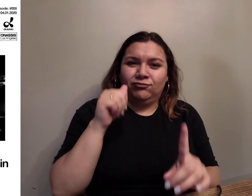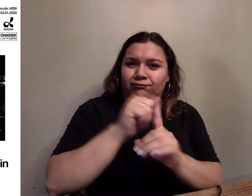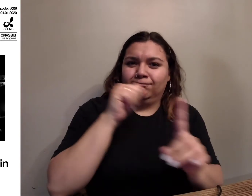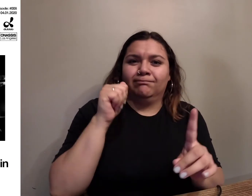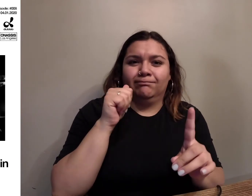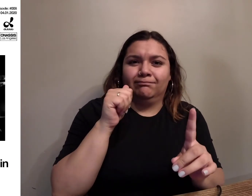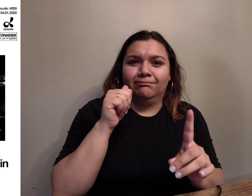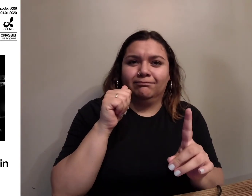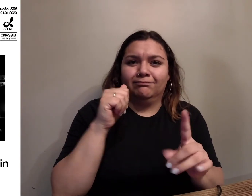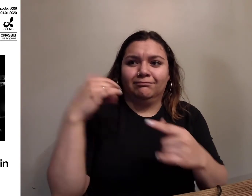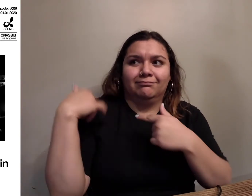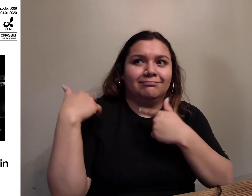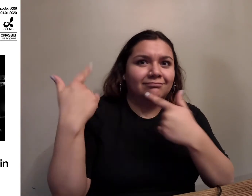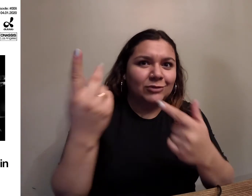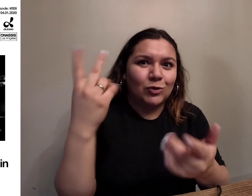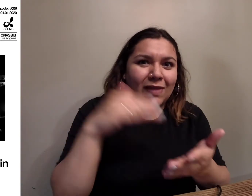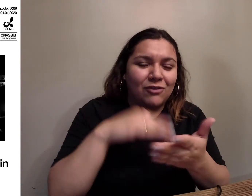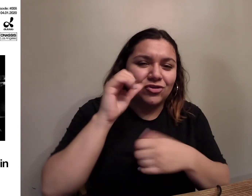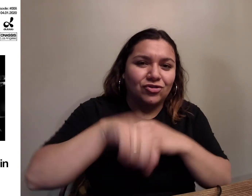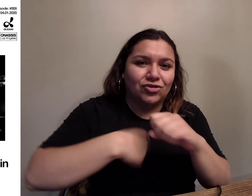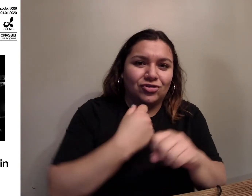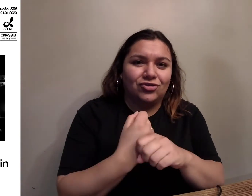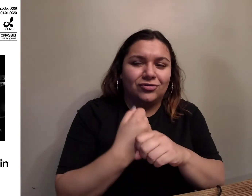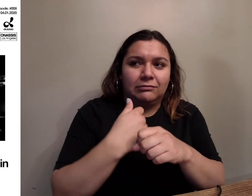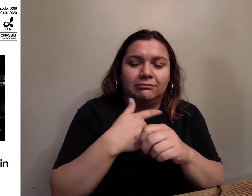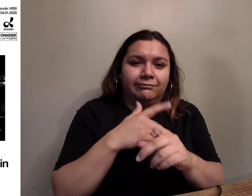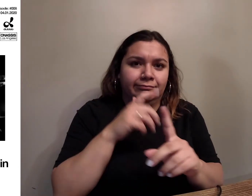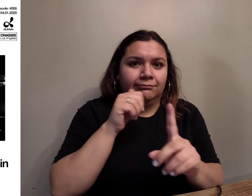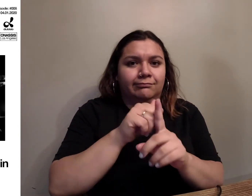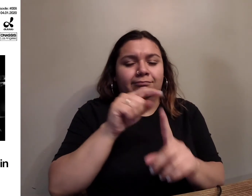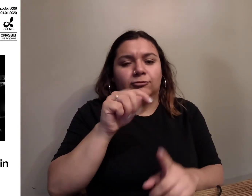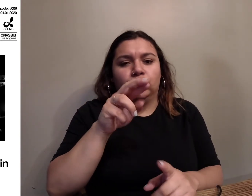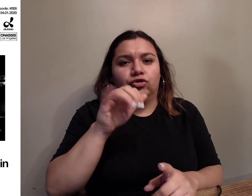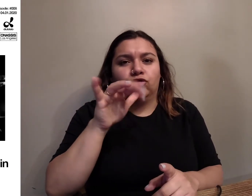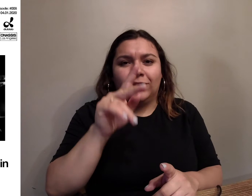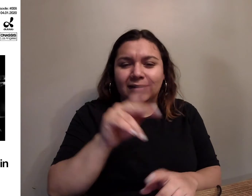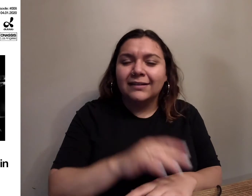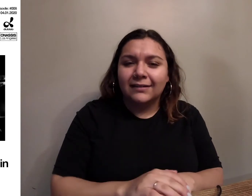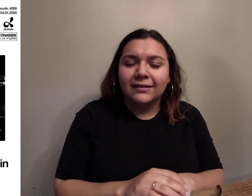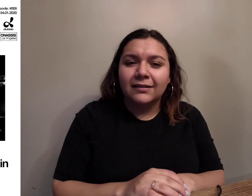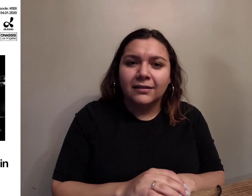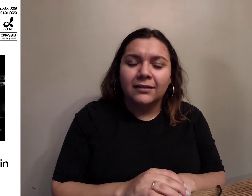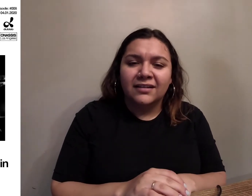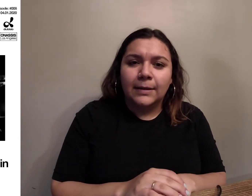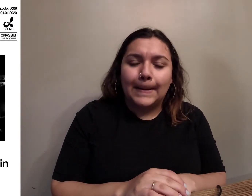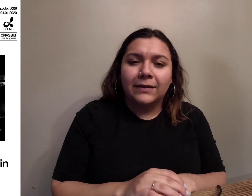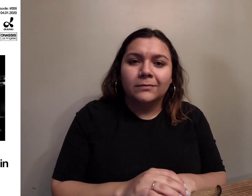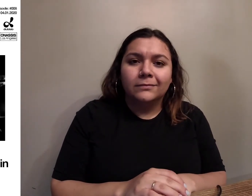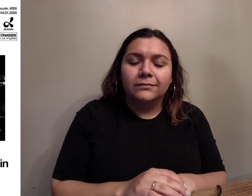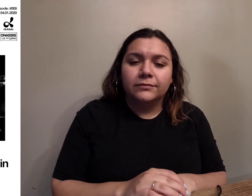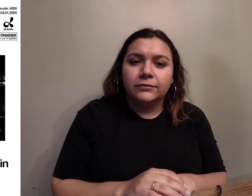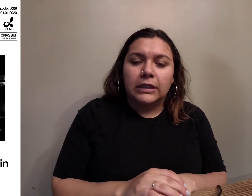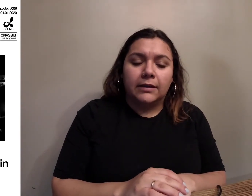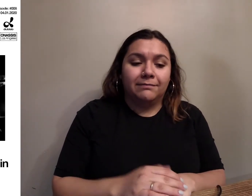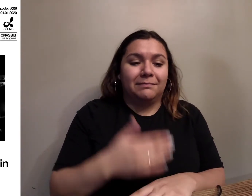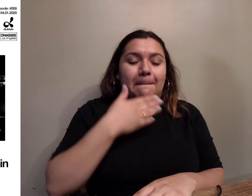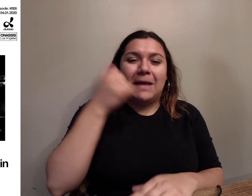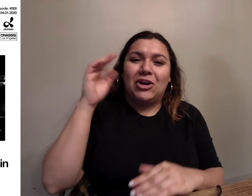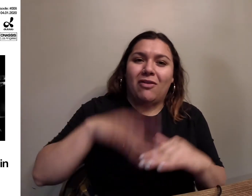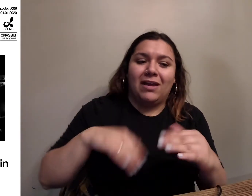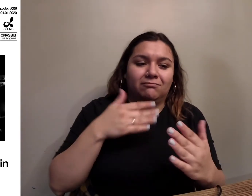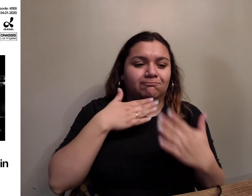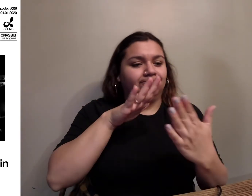playing on ourselves for a few thousand years, and I'd rather that we didn't. We had to face reality in